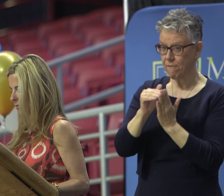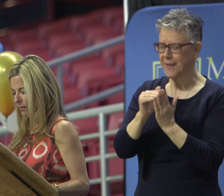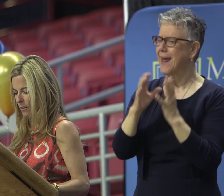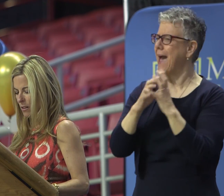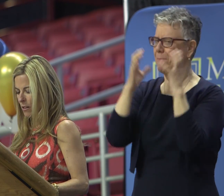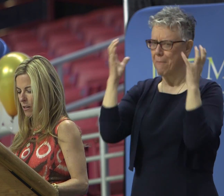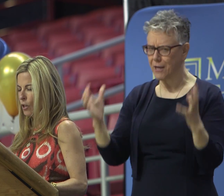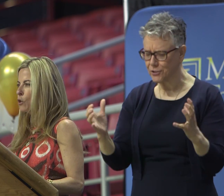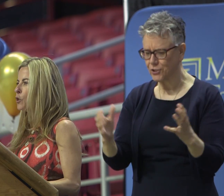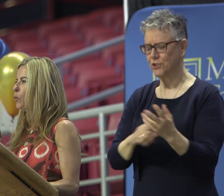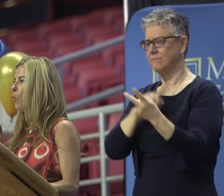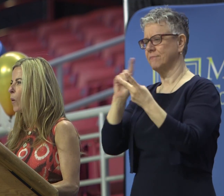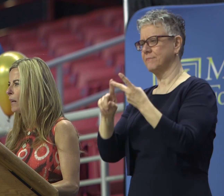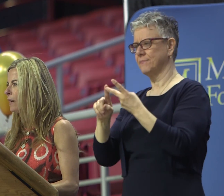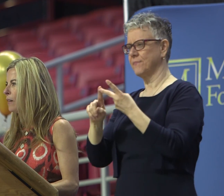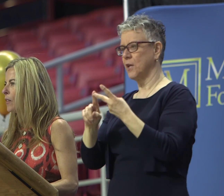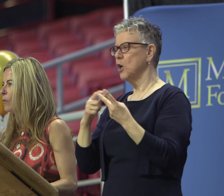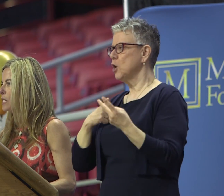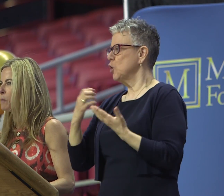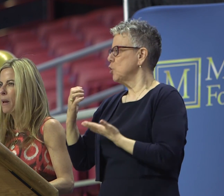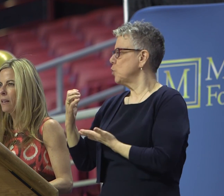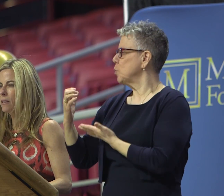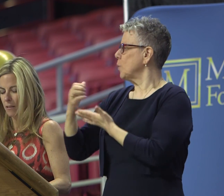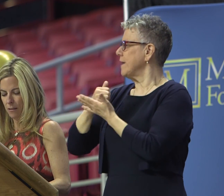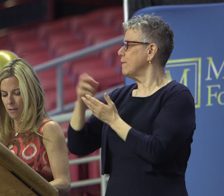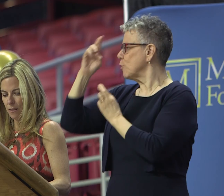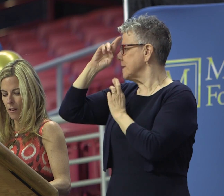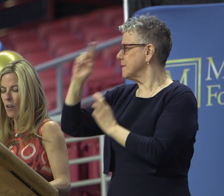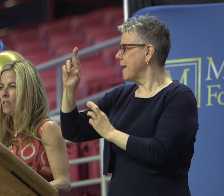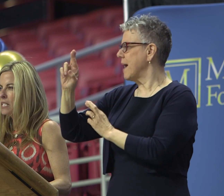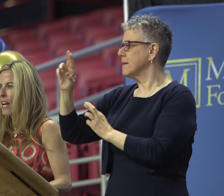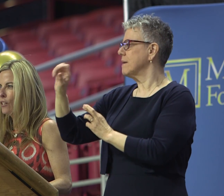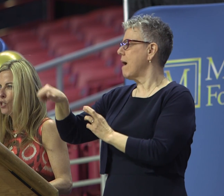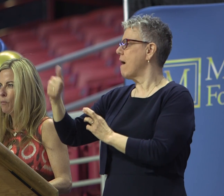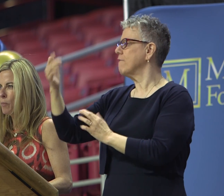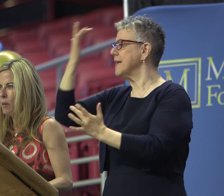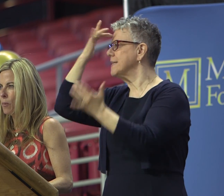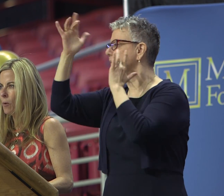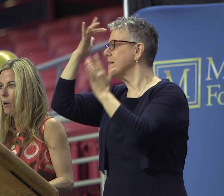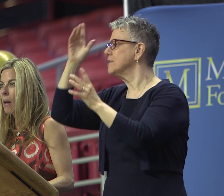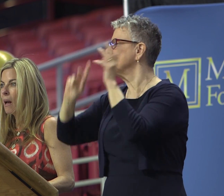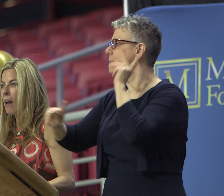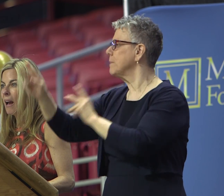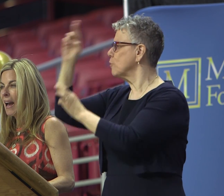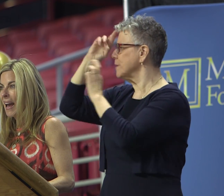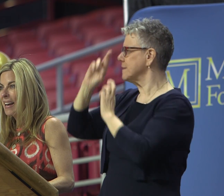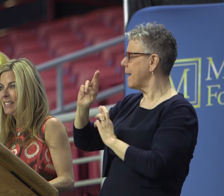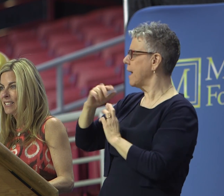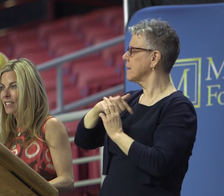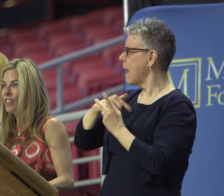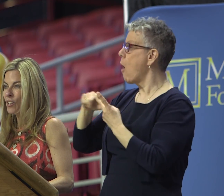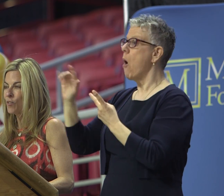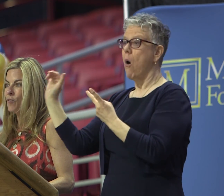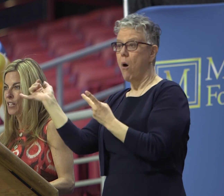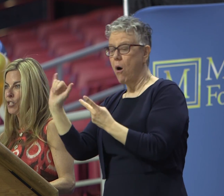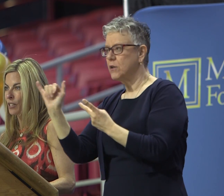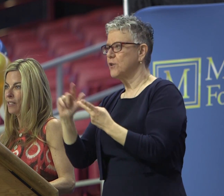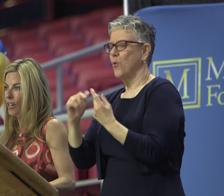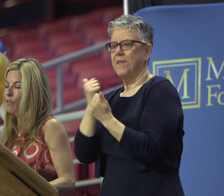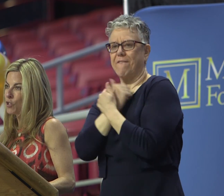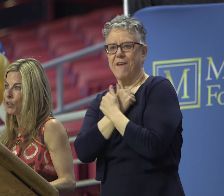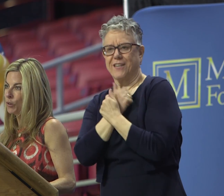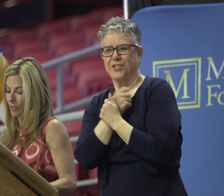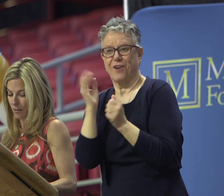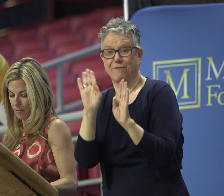much, to win the respect of intelligent people and the